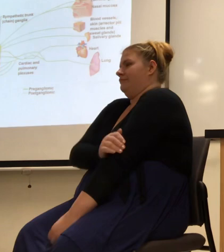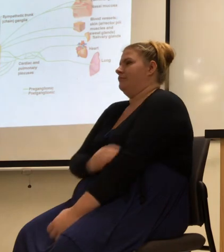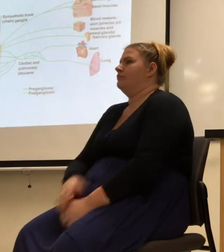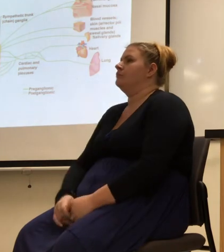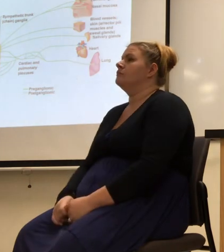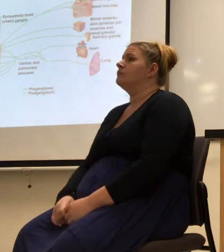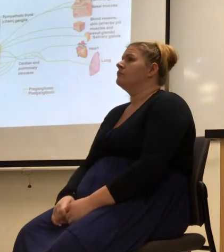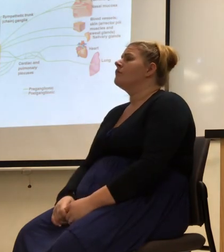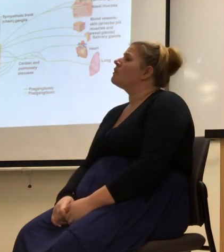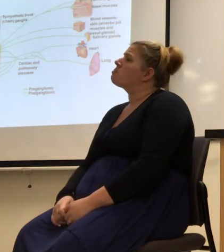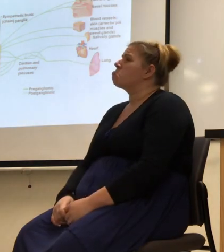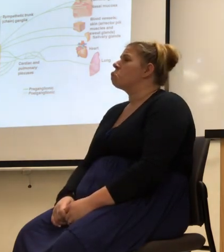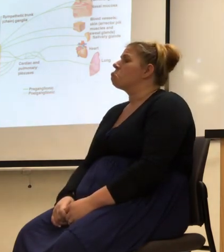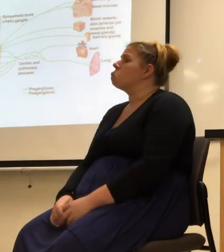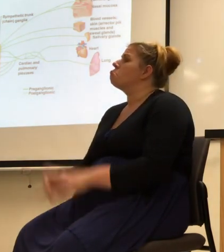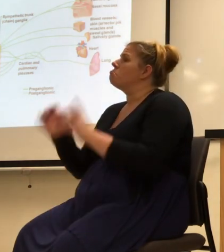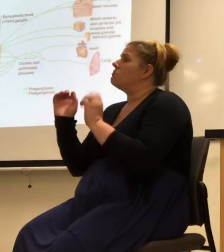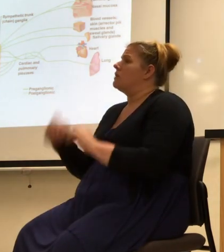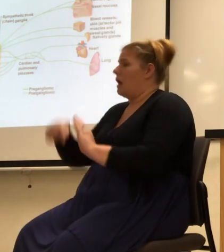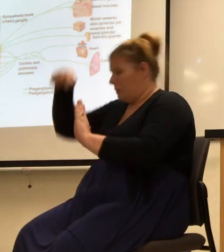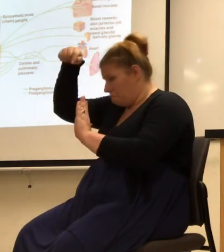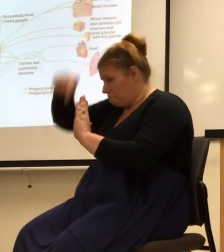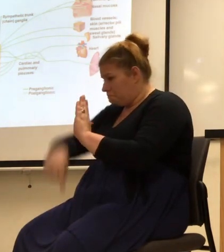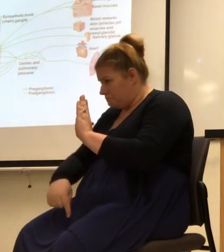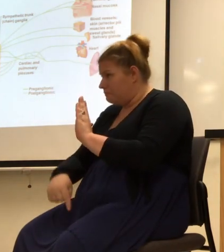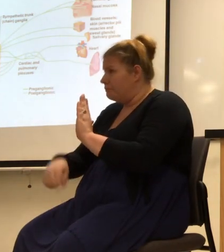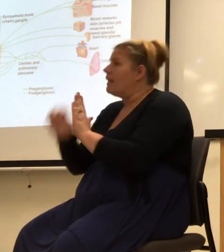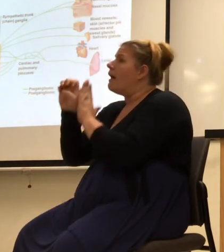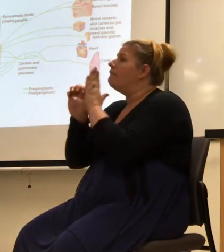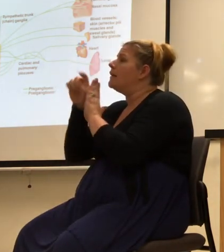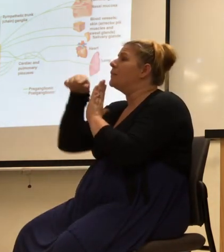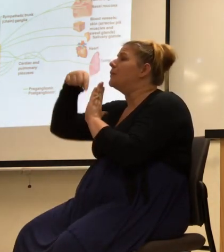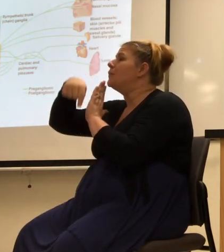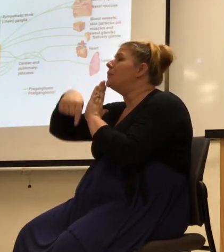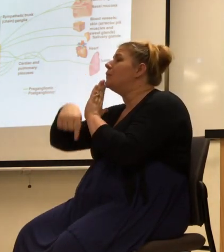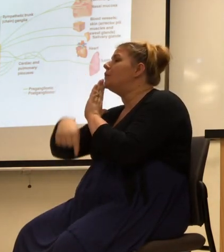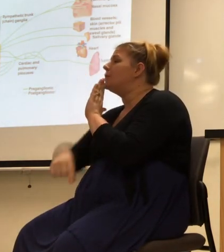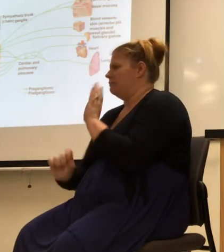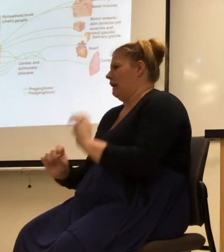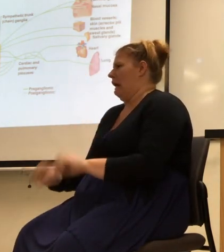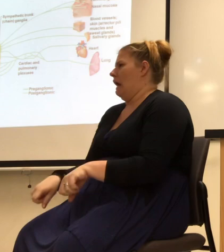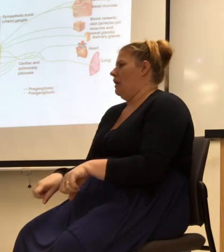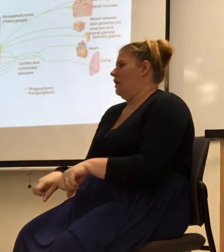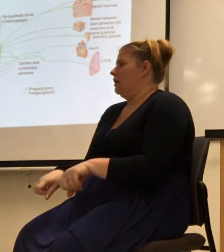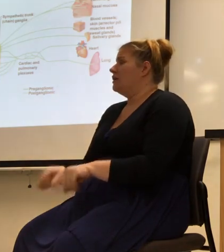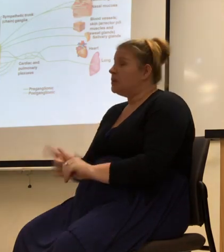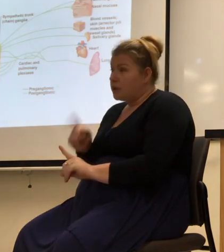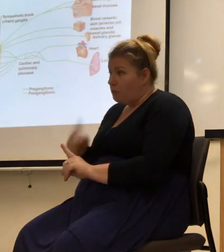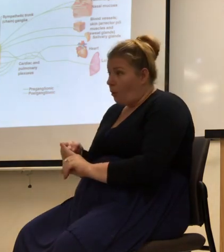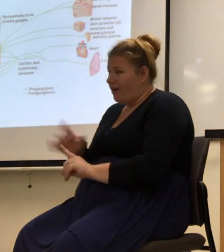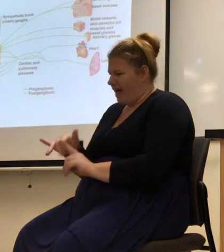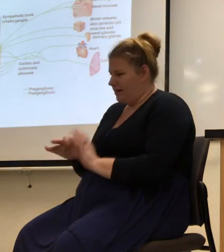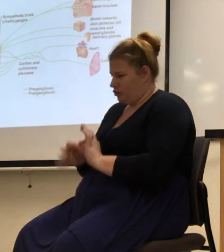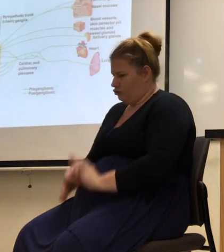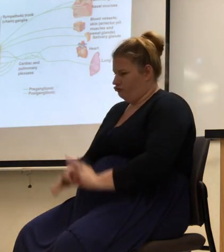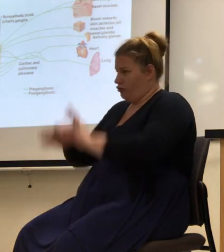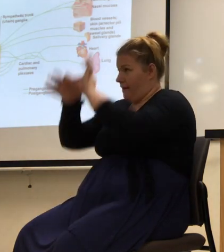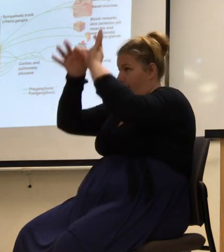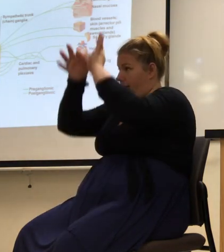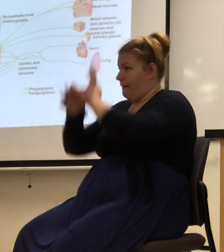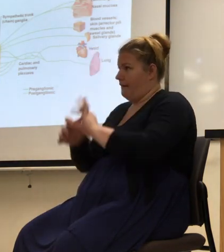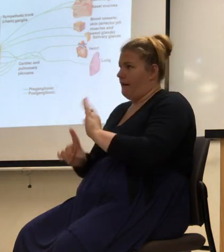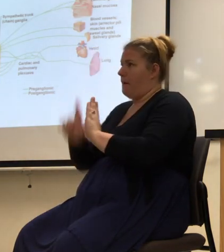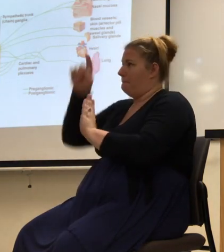You could go down the chain too, if you want. That's another possibility. The point is, you can go up or down that chain to get to some